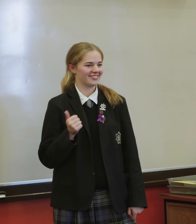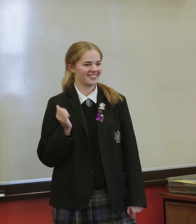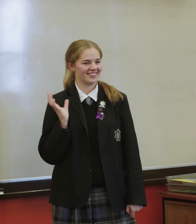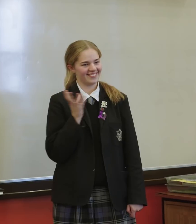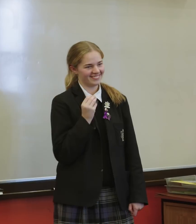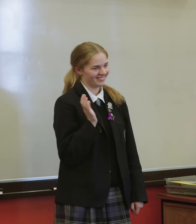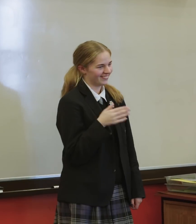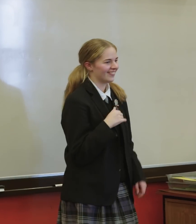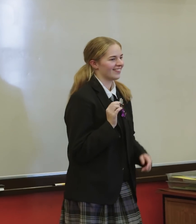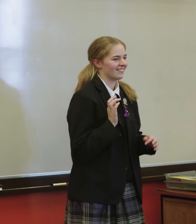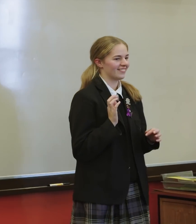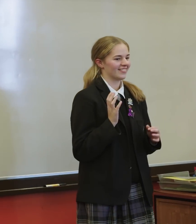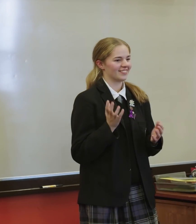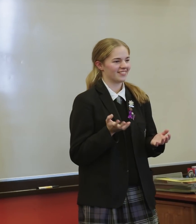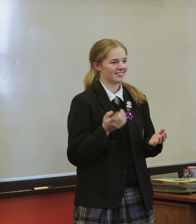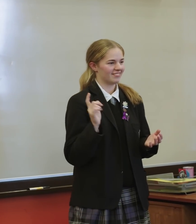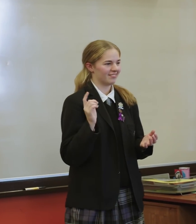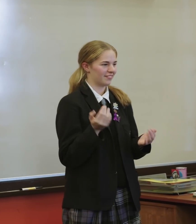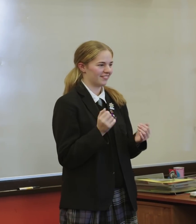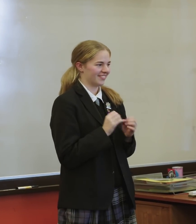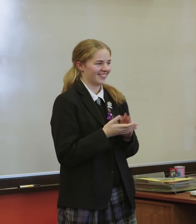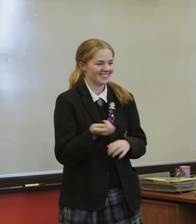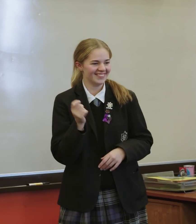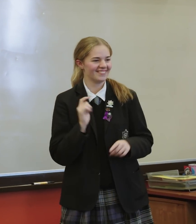Good afternoon, everyone. Welcome to Sign Language Club.